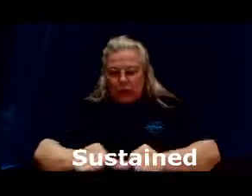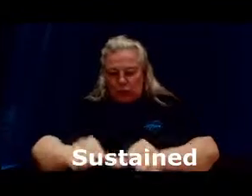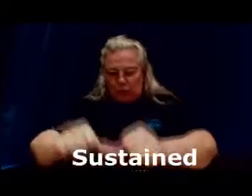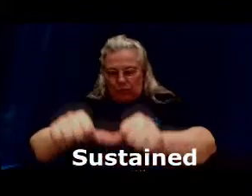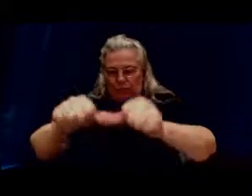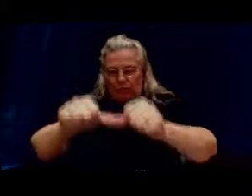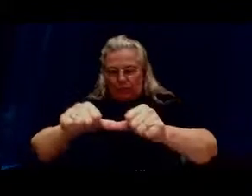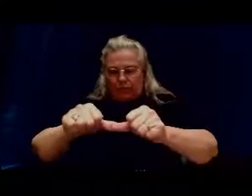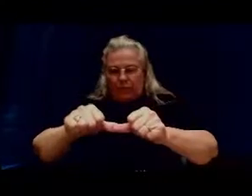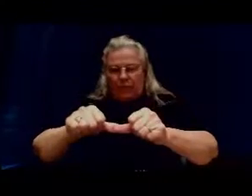continued.